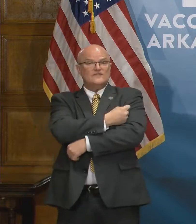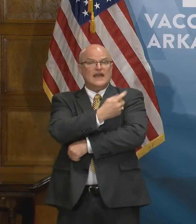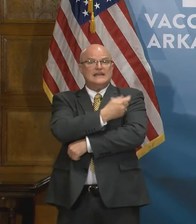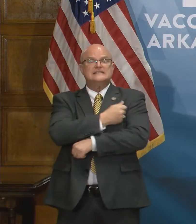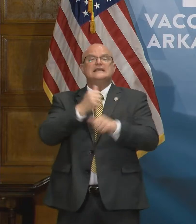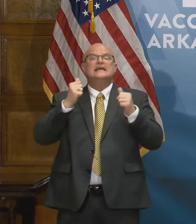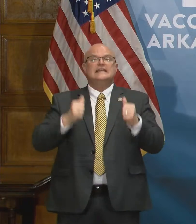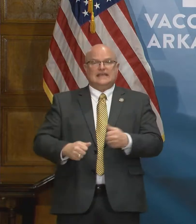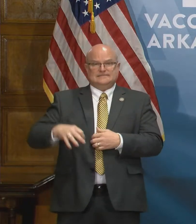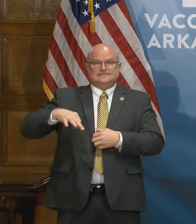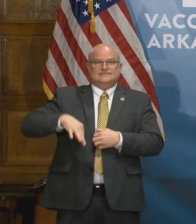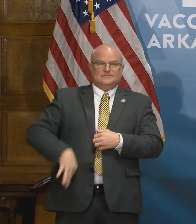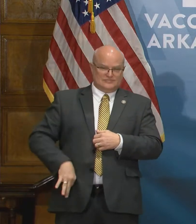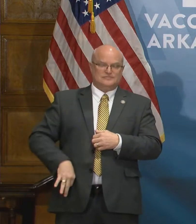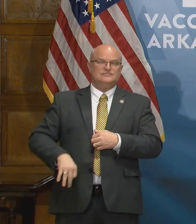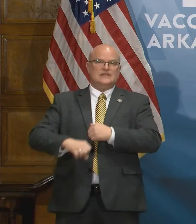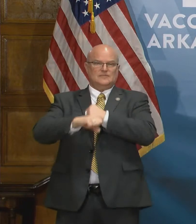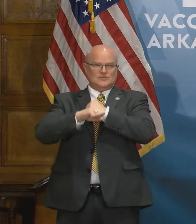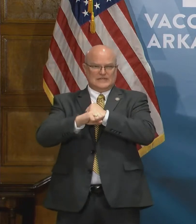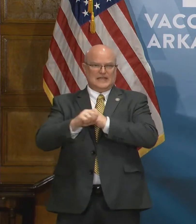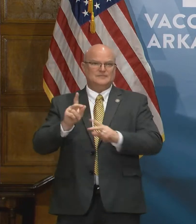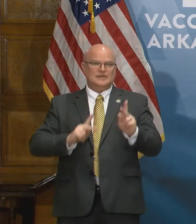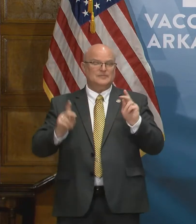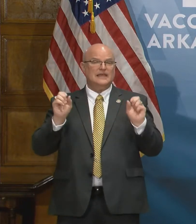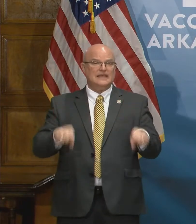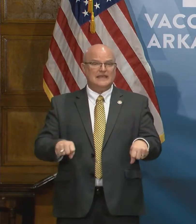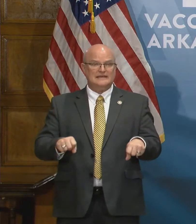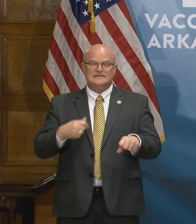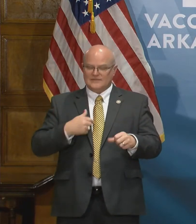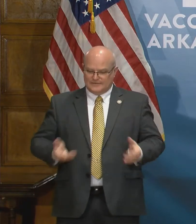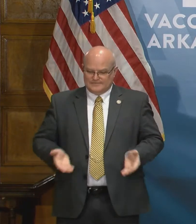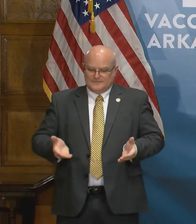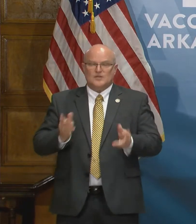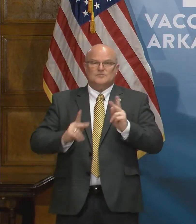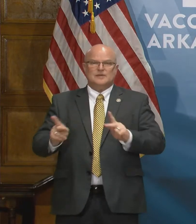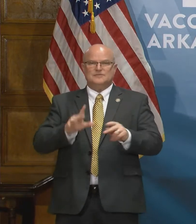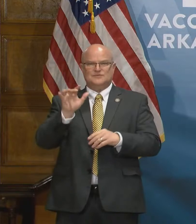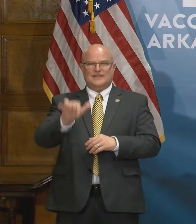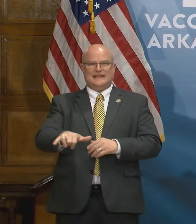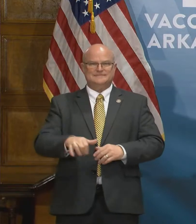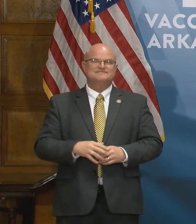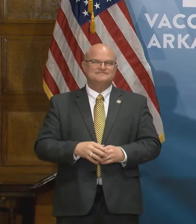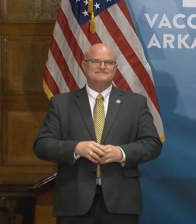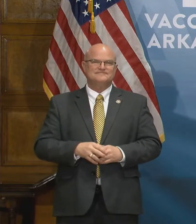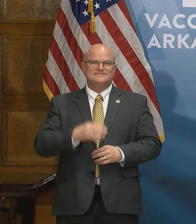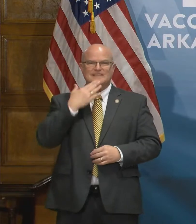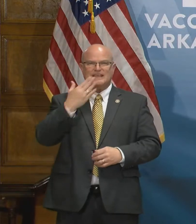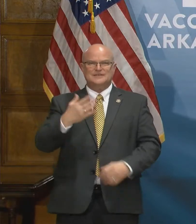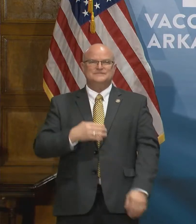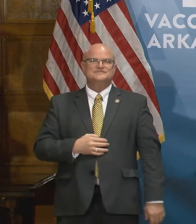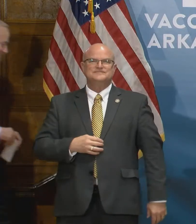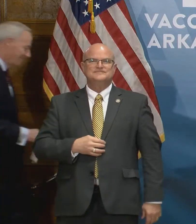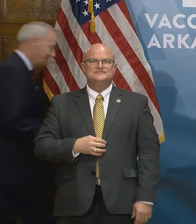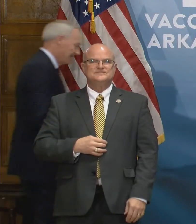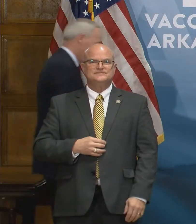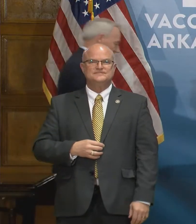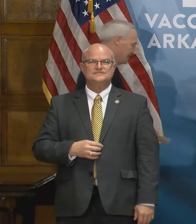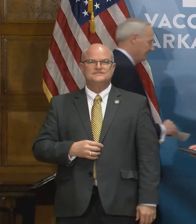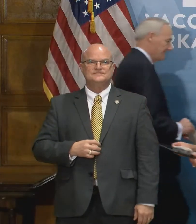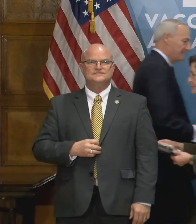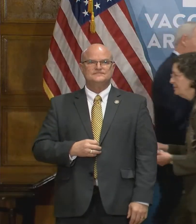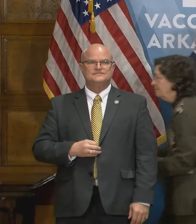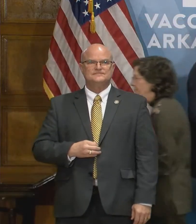can greatly protect people. So I encourage people to do so. Thank you.